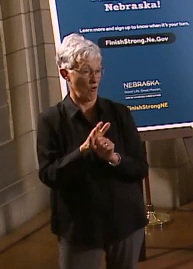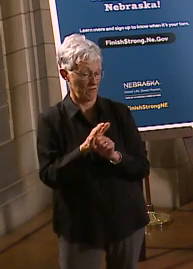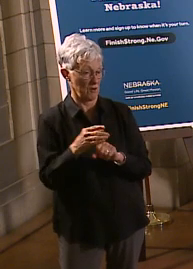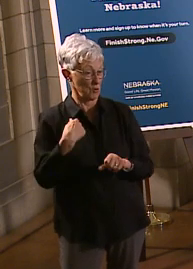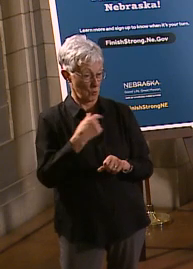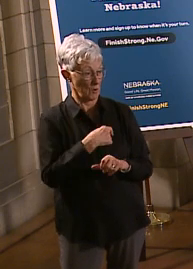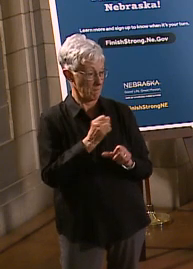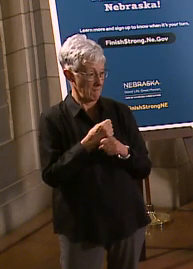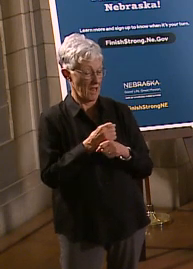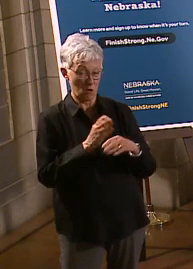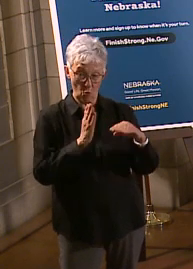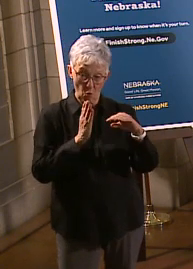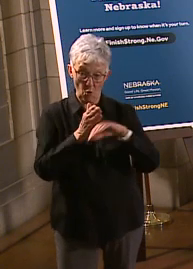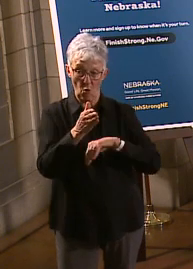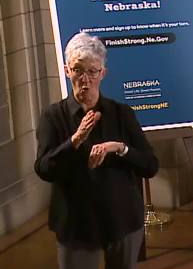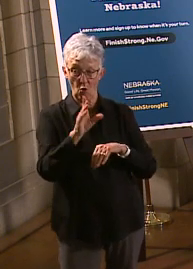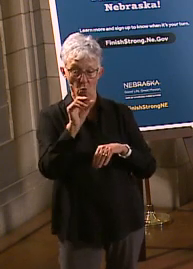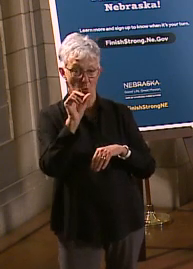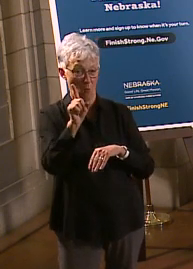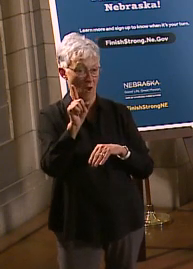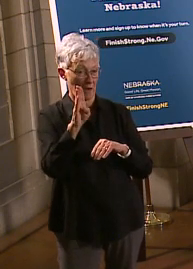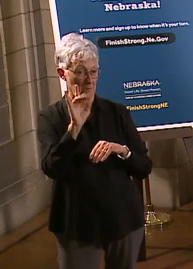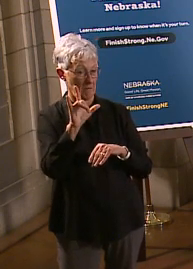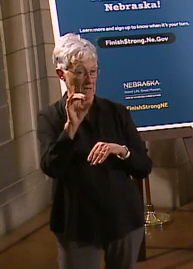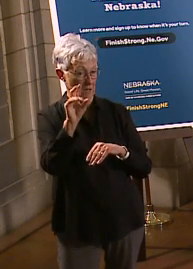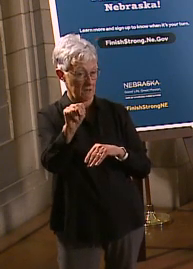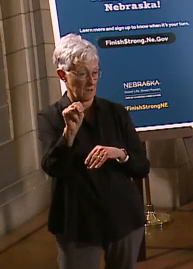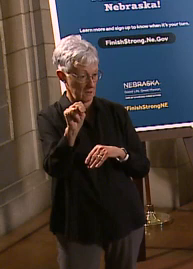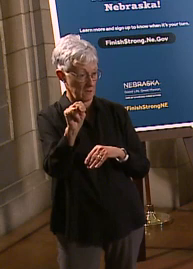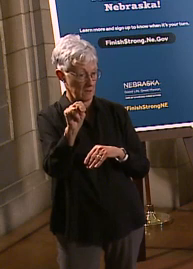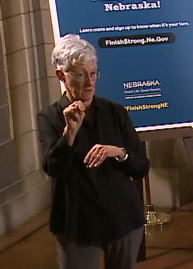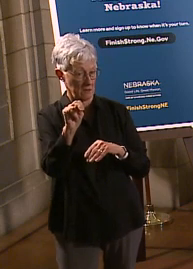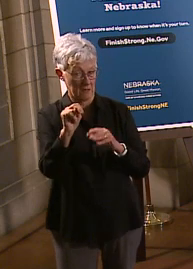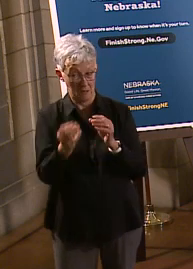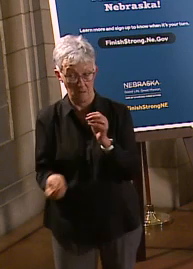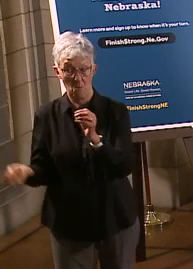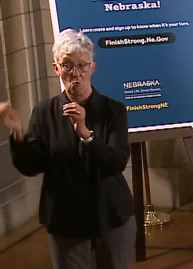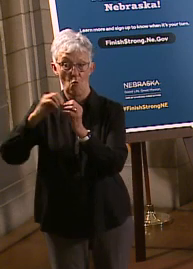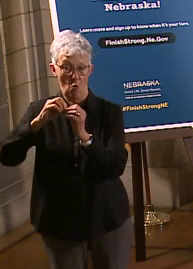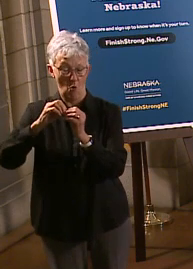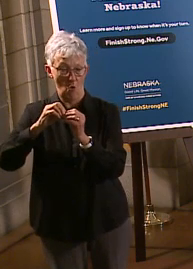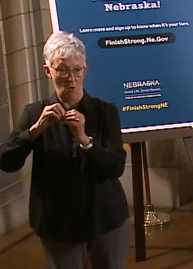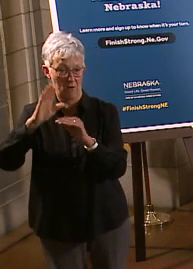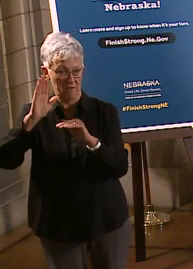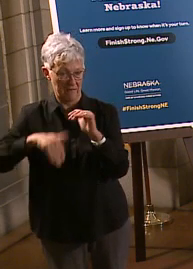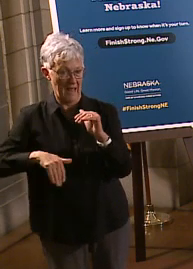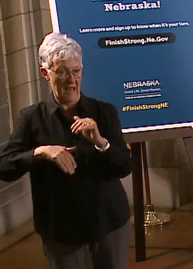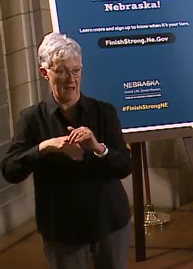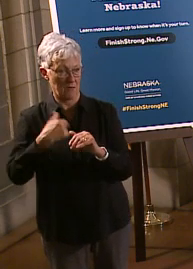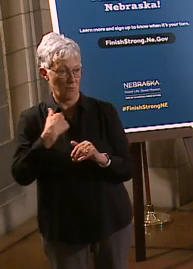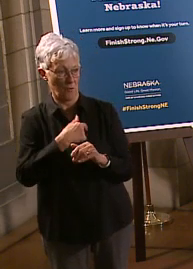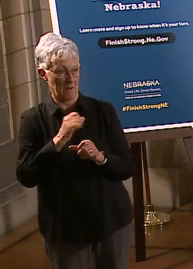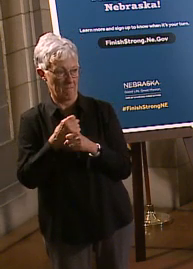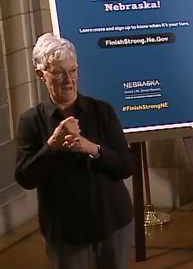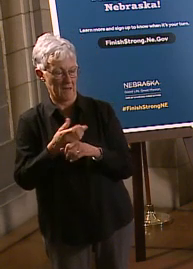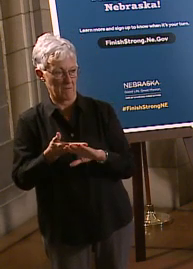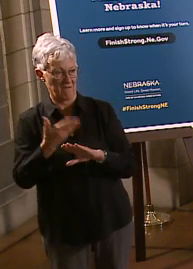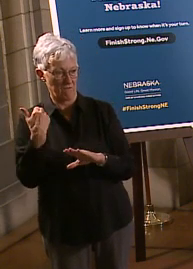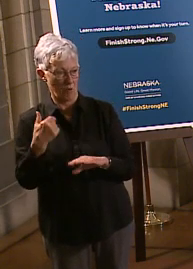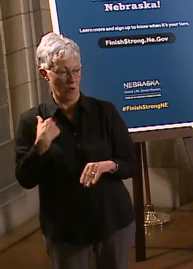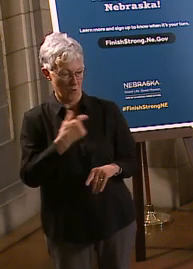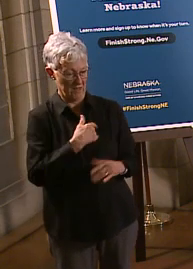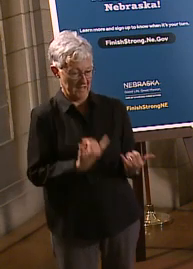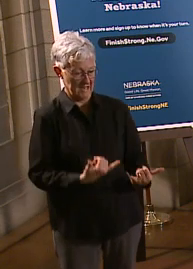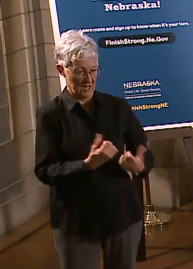many companies can say they're making an extra billion of anything. And we normally make 7 billion syringes a year. We're going to make an extra billion this